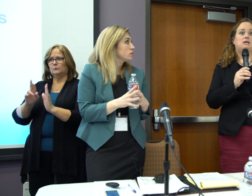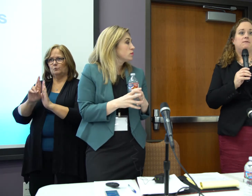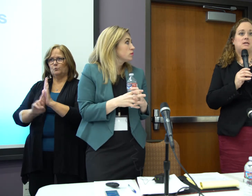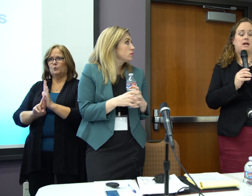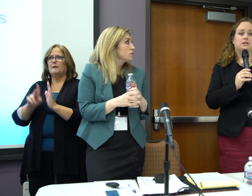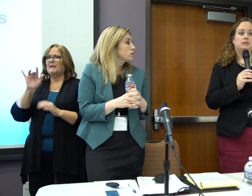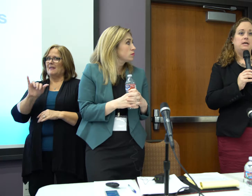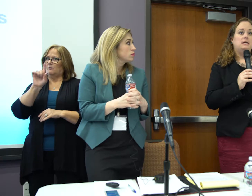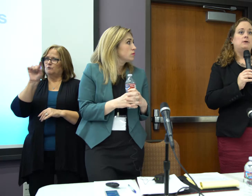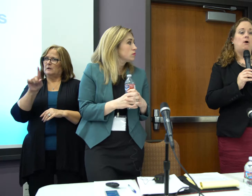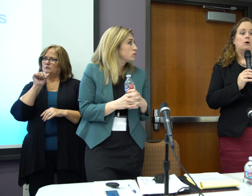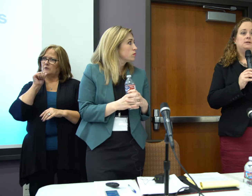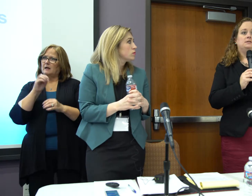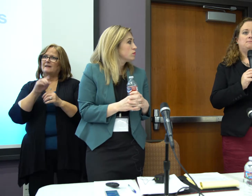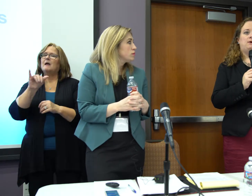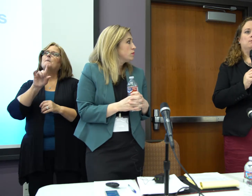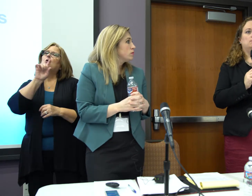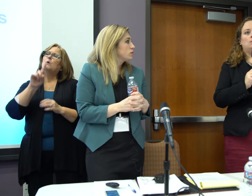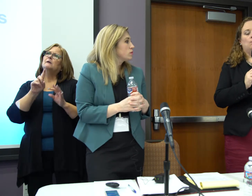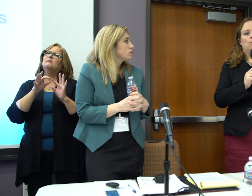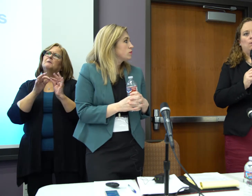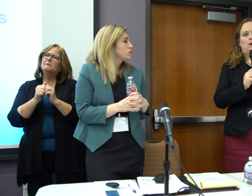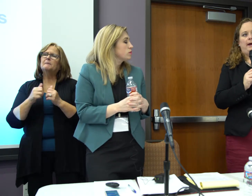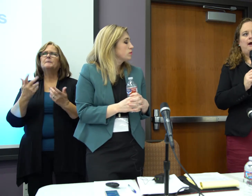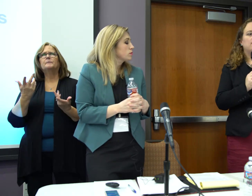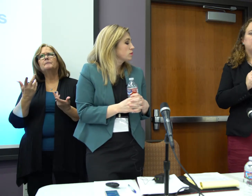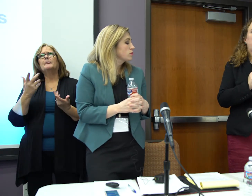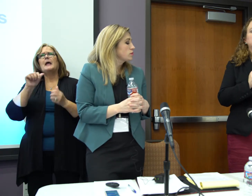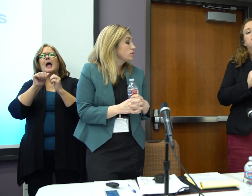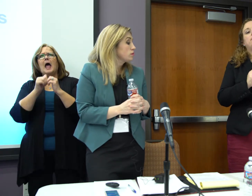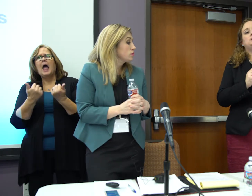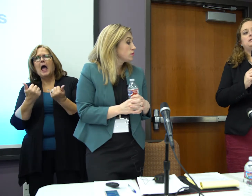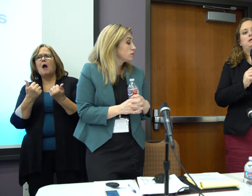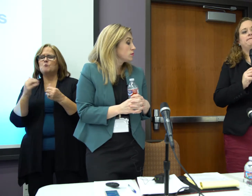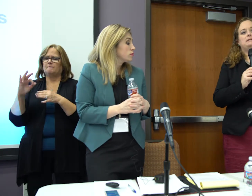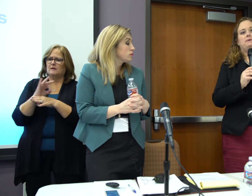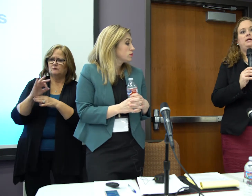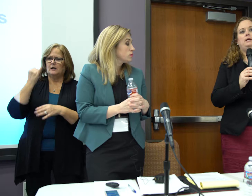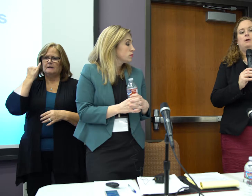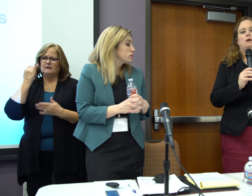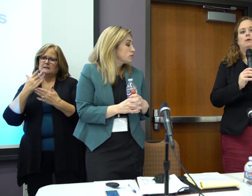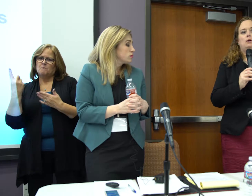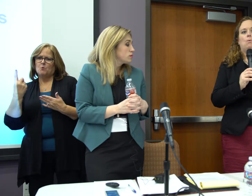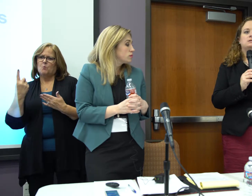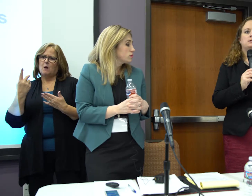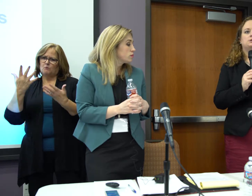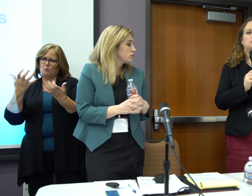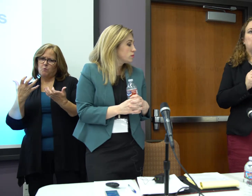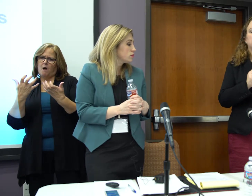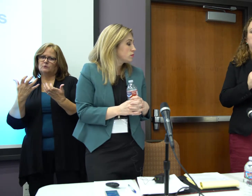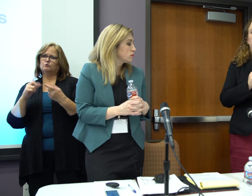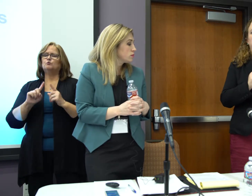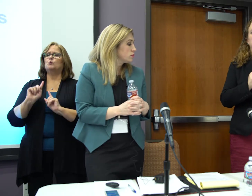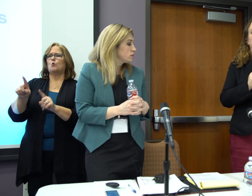question itself is not actually in there, there are questions about, you know, how does that function if somebody, you know, wants to